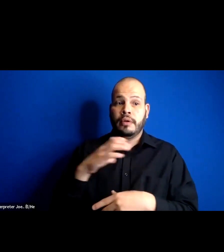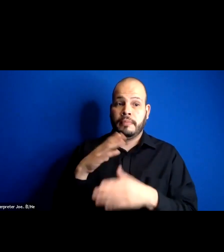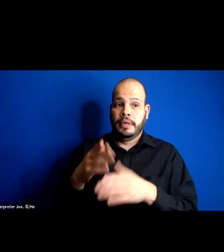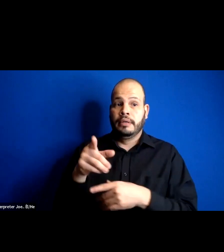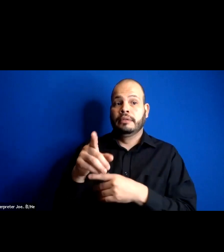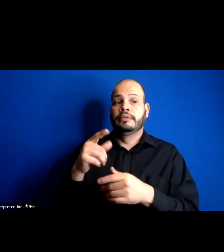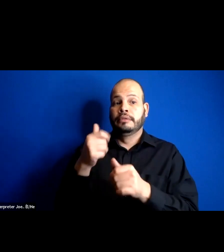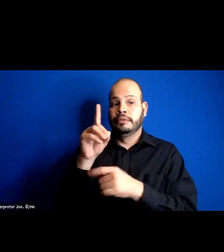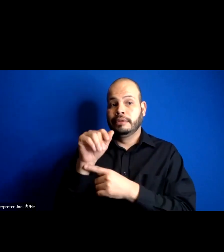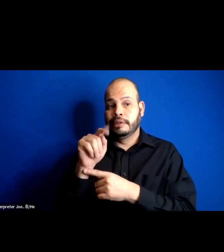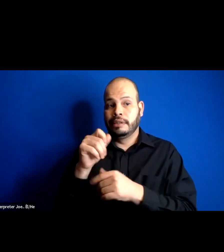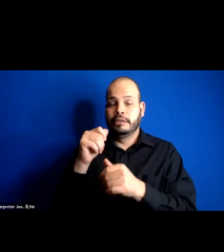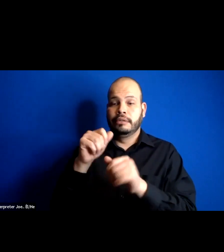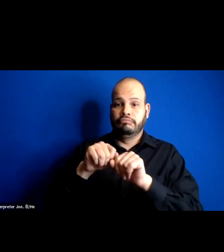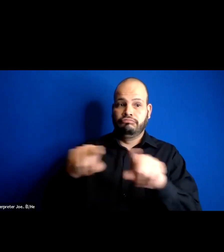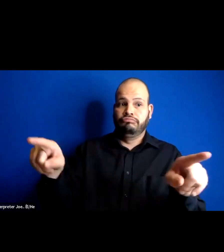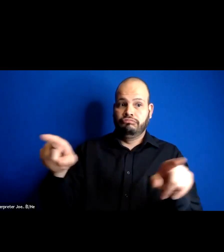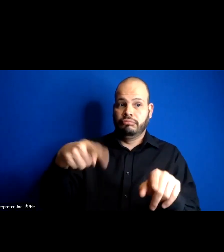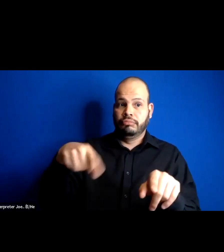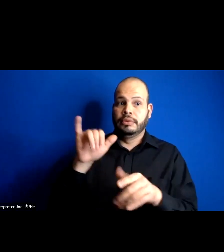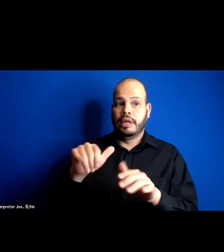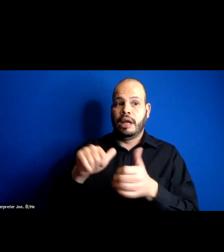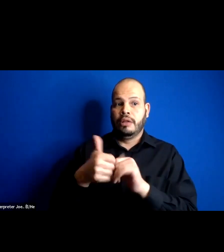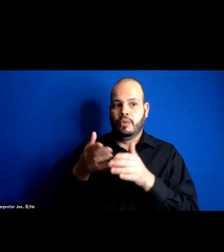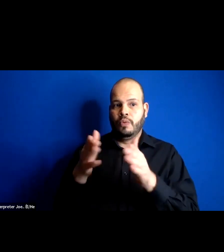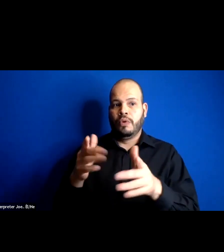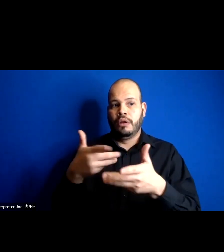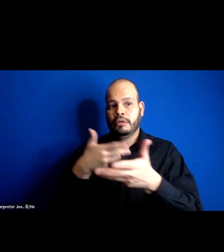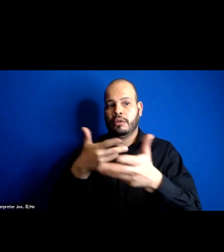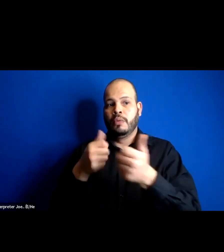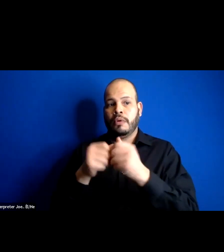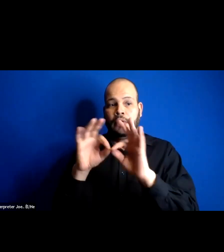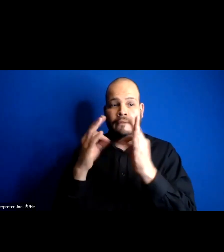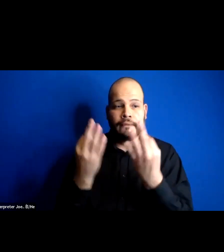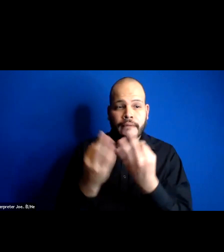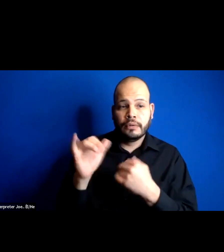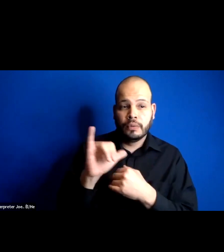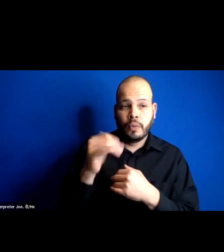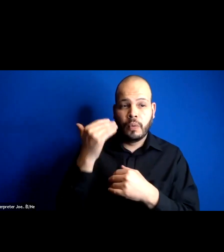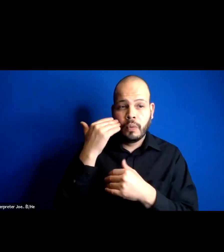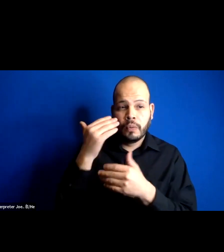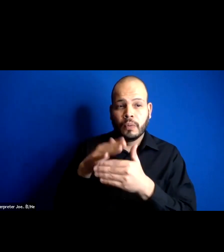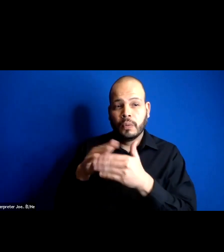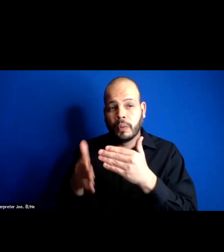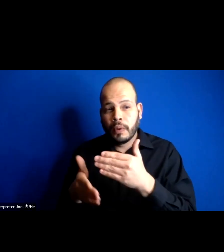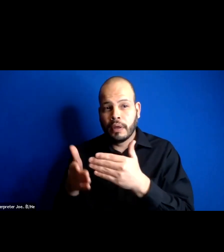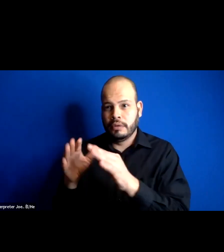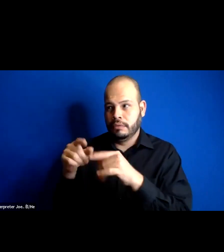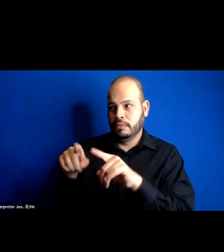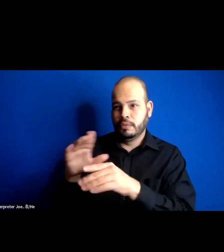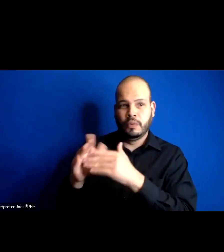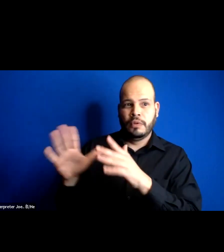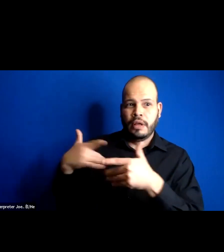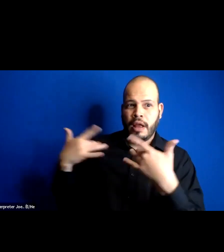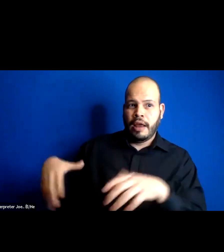can consult with our families, because it is a weekend, Yeah. families and partners, and see